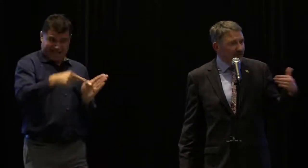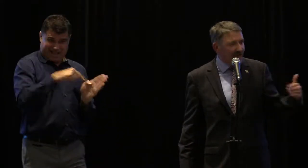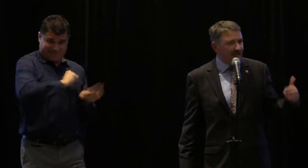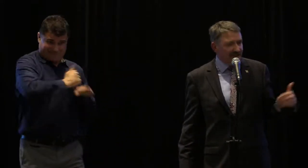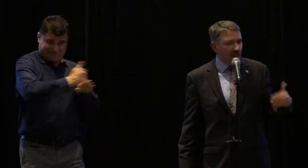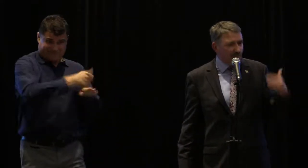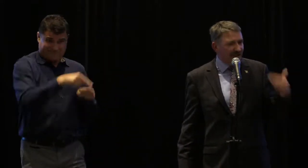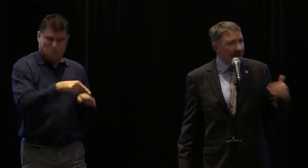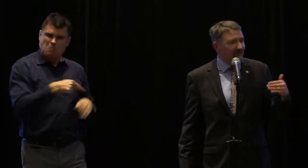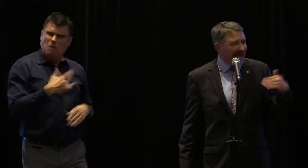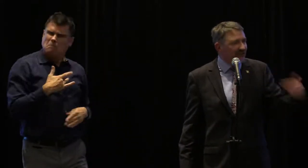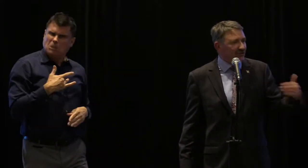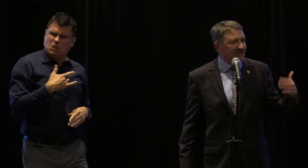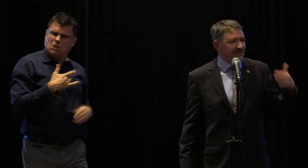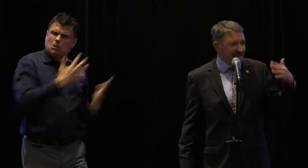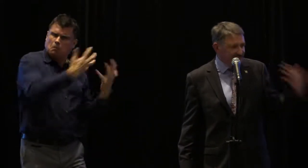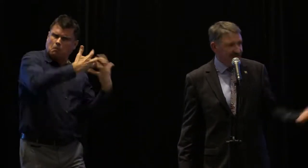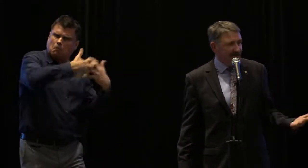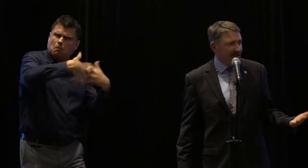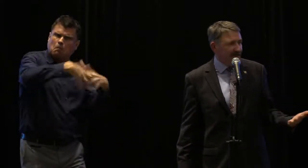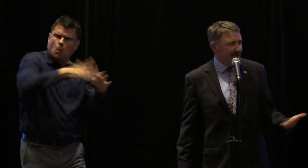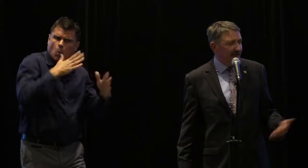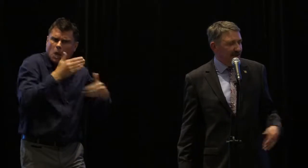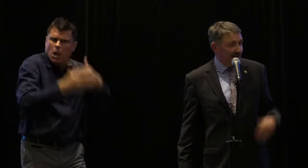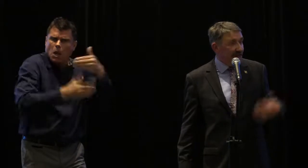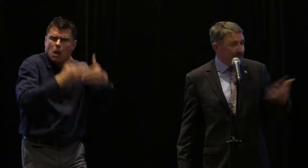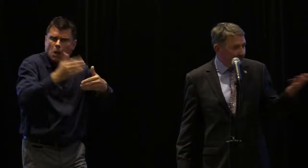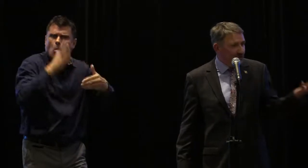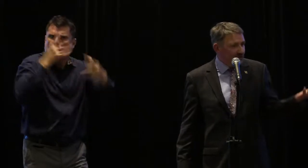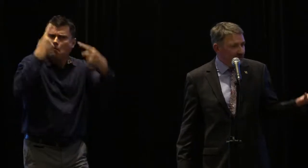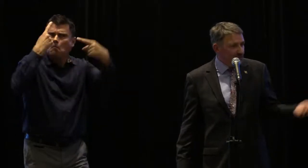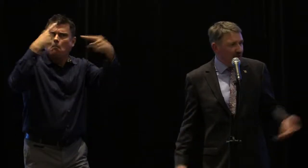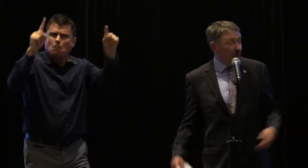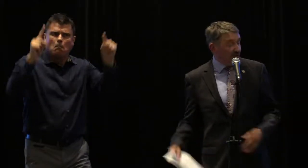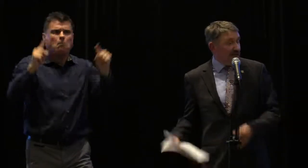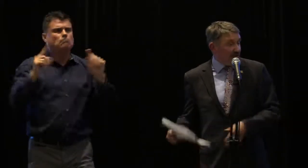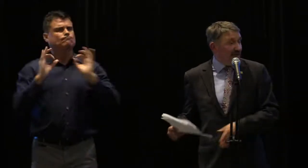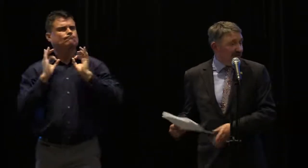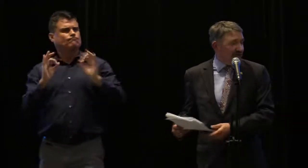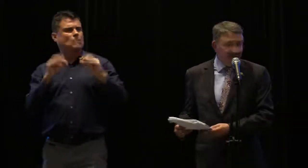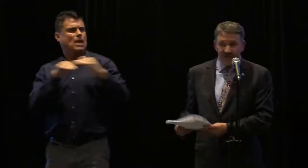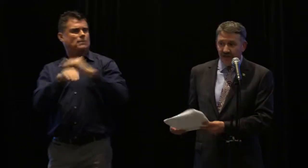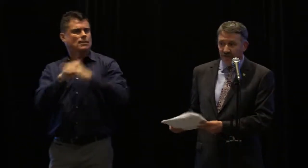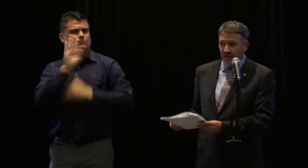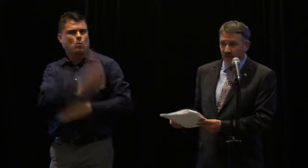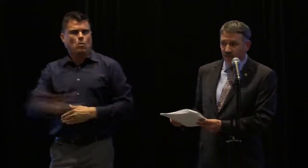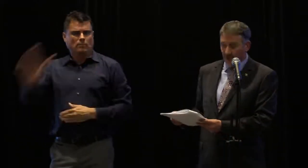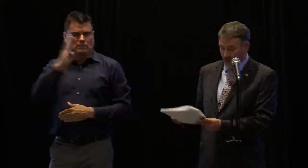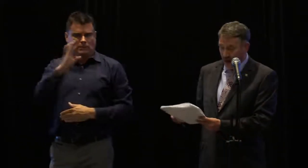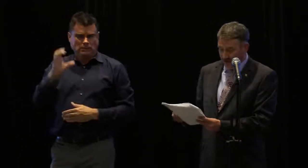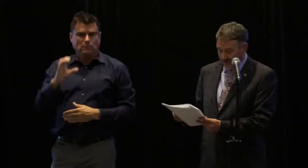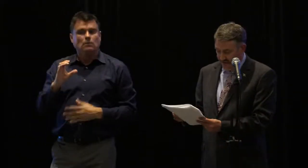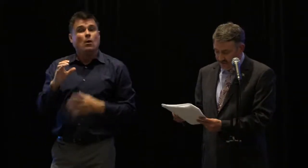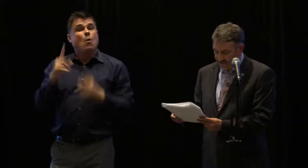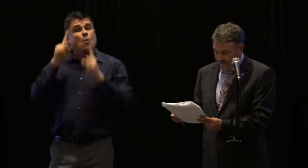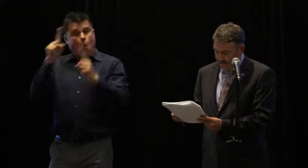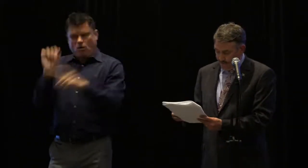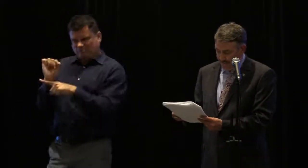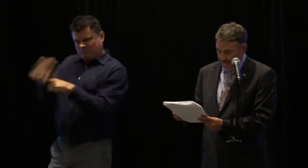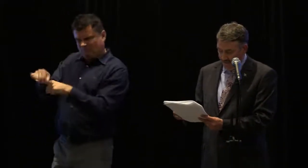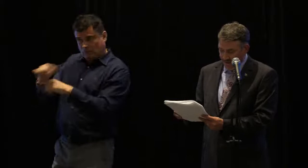it more likely that we'll be able to actually succeed in doing what the legislation requires of